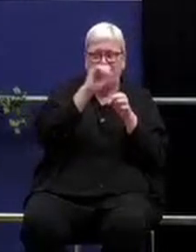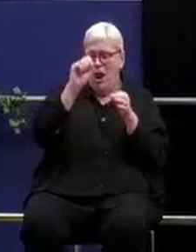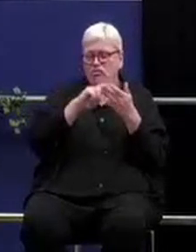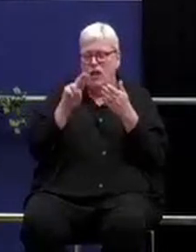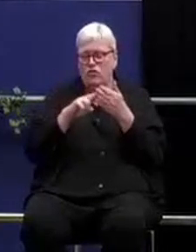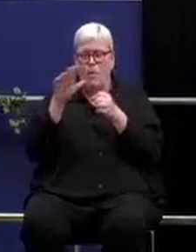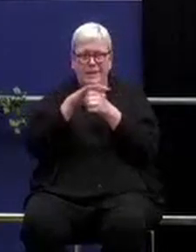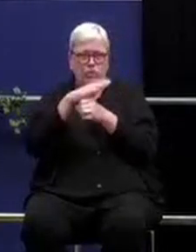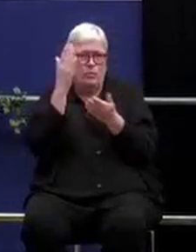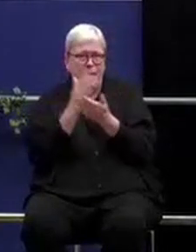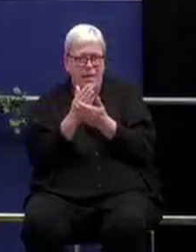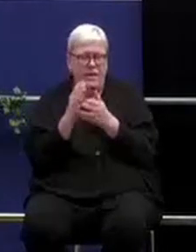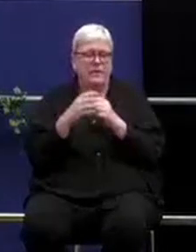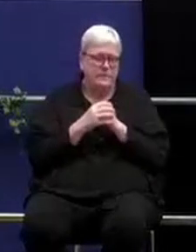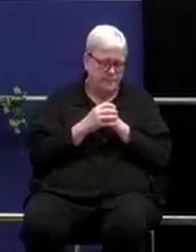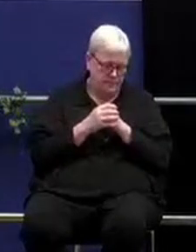So we'll give it a go.